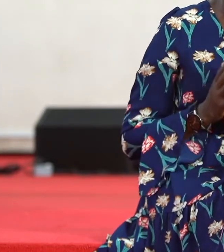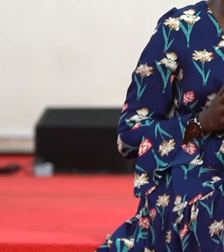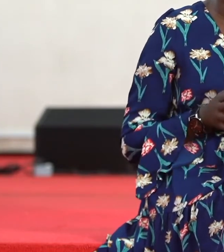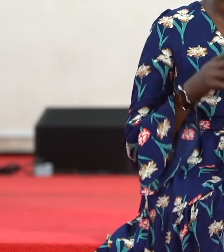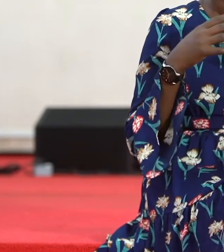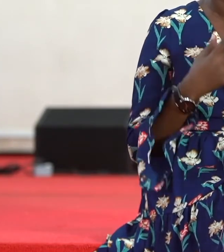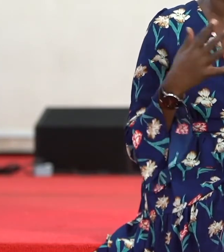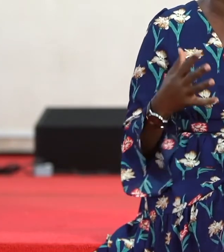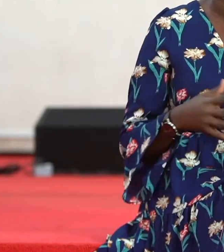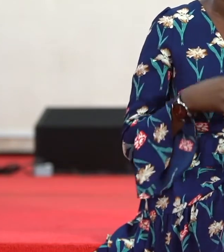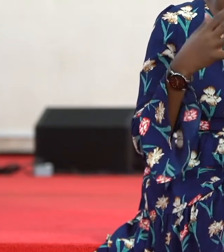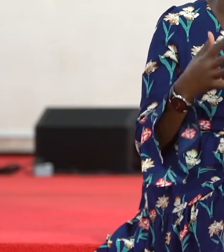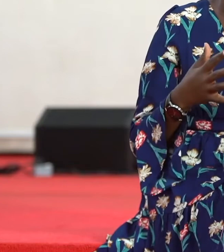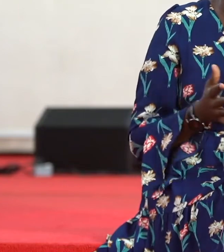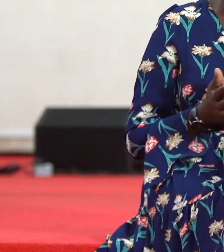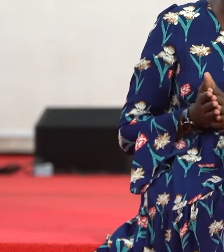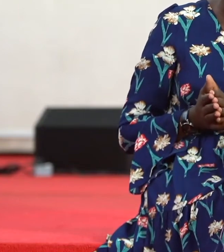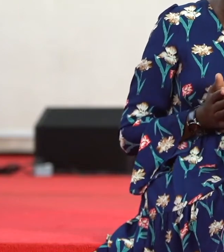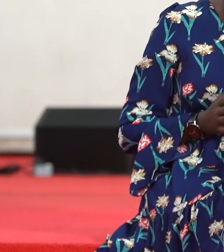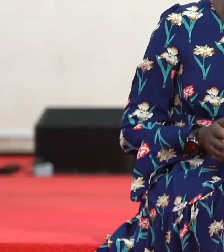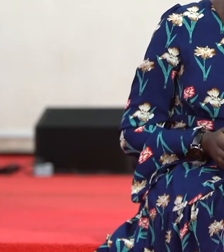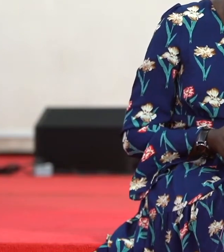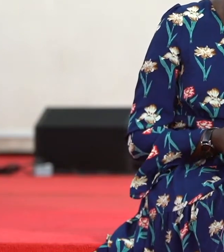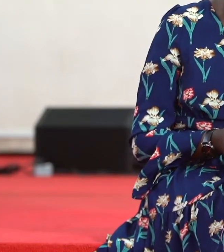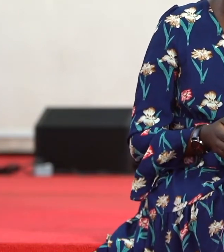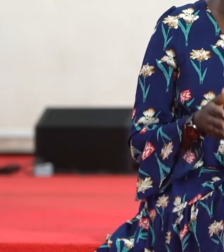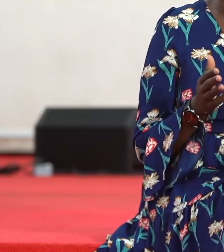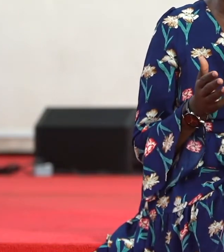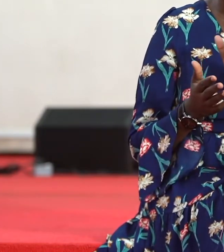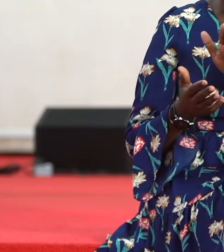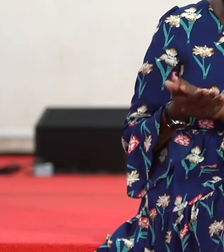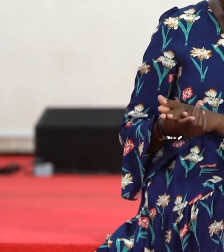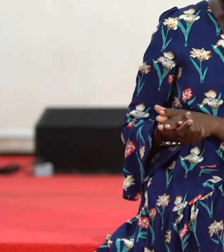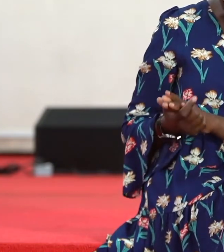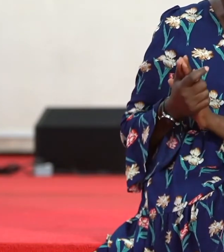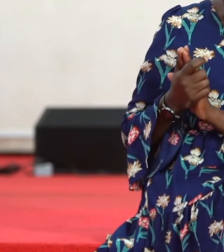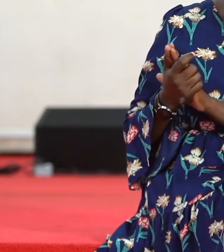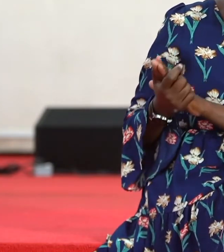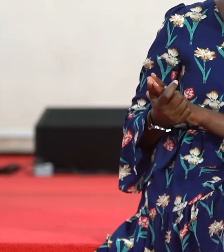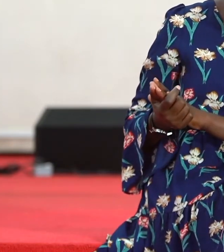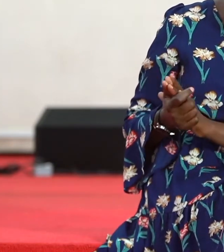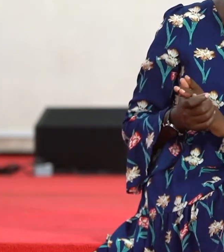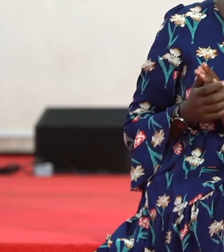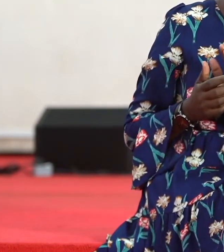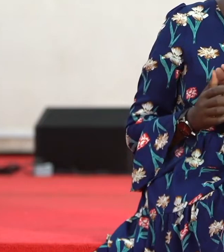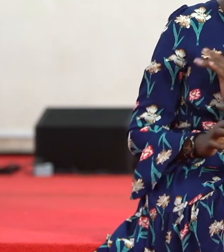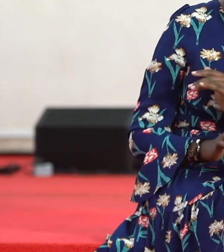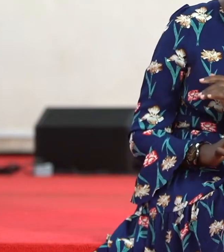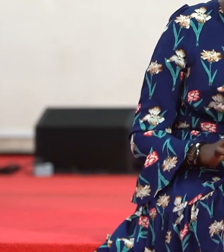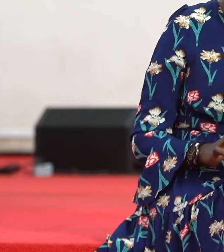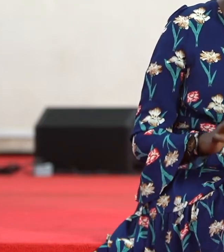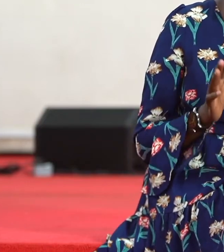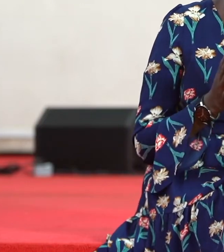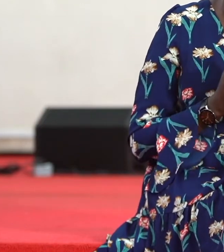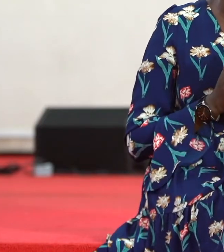said that prayer, you are now in Christ Jesus. And so I want us to end our service today. But before